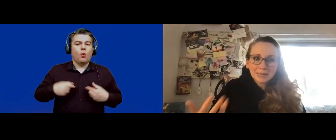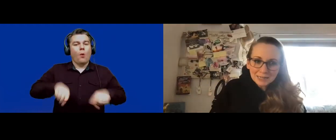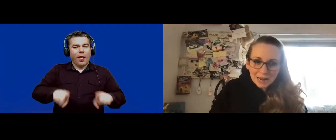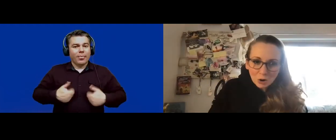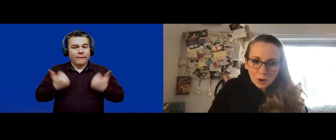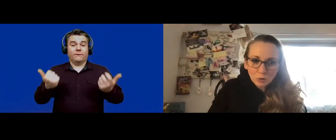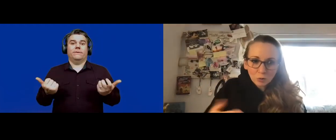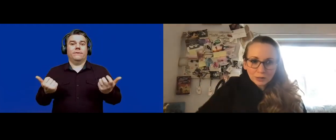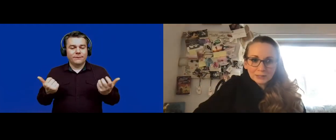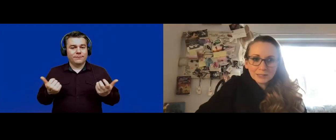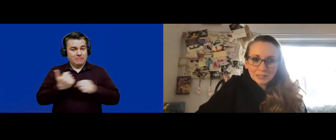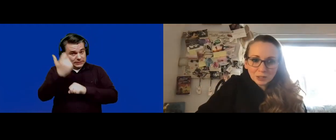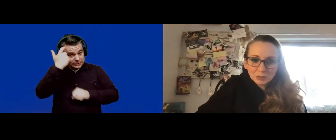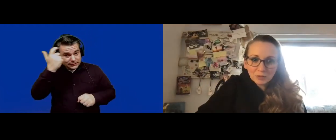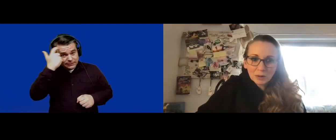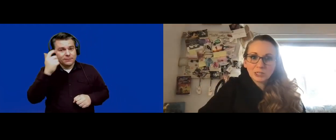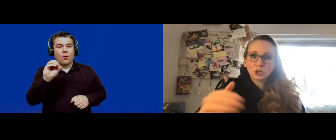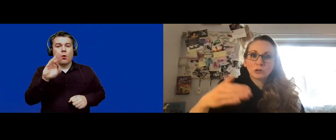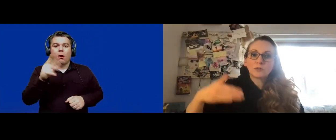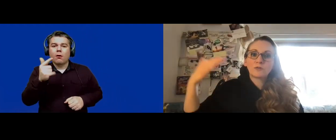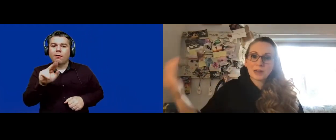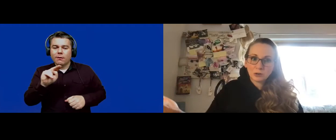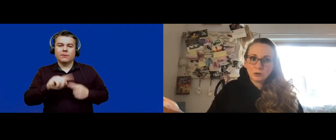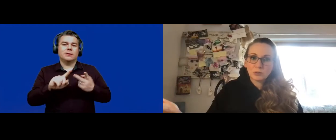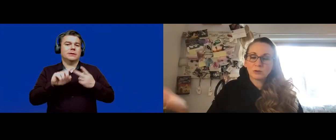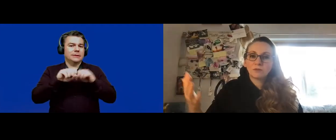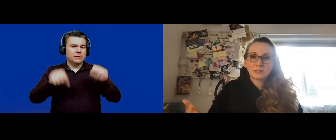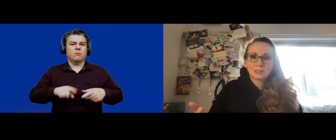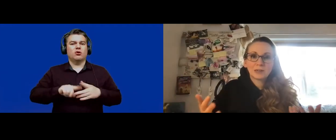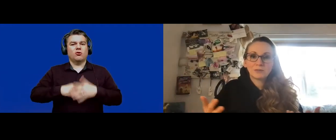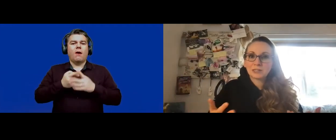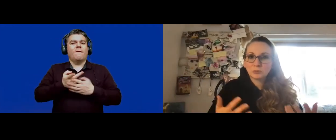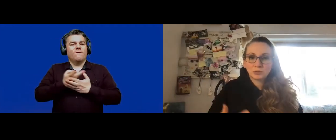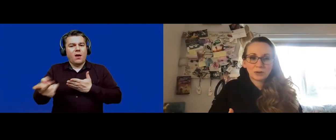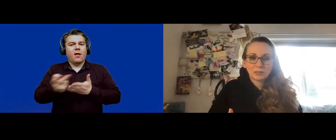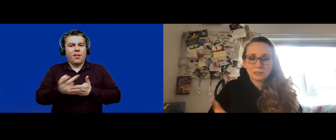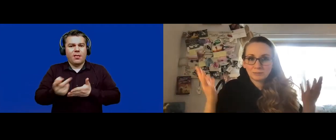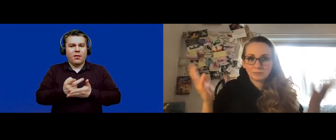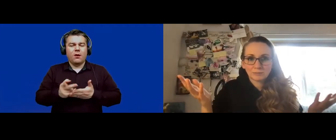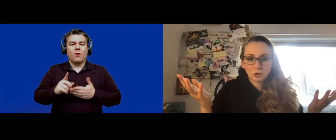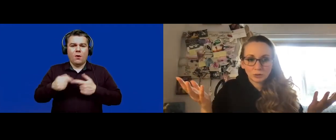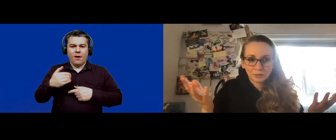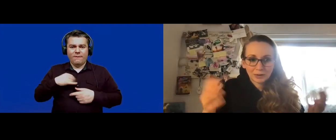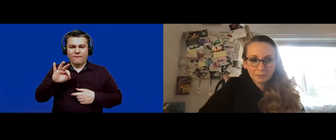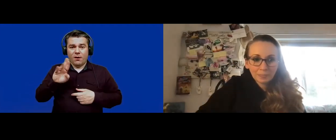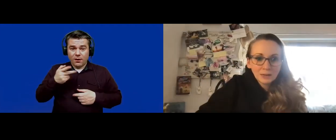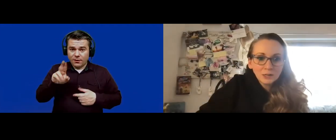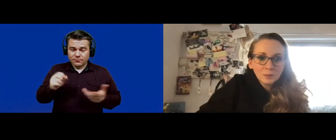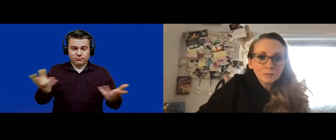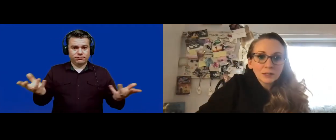make sense now why organs and systems of the body start to fail when they're infested with fungus? Totally,